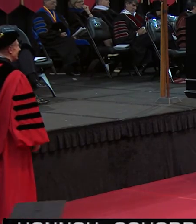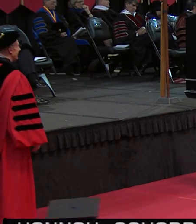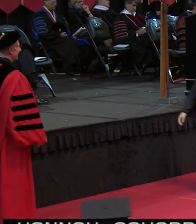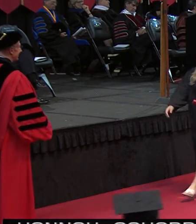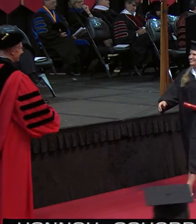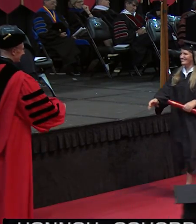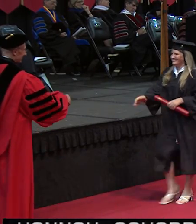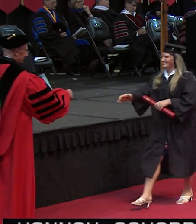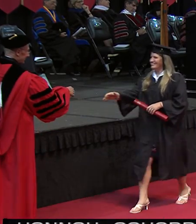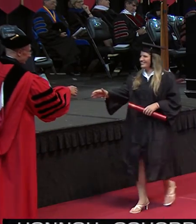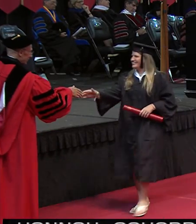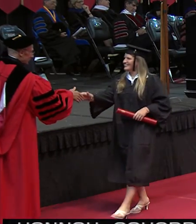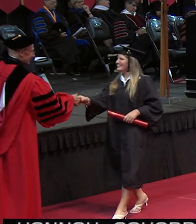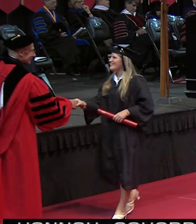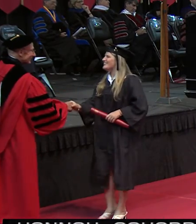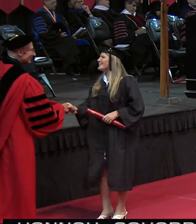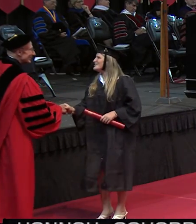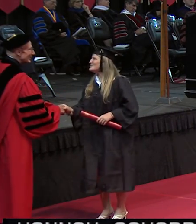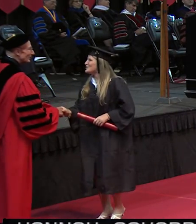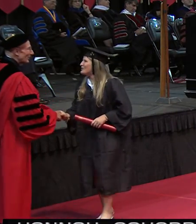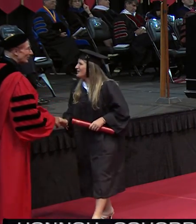Shanquail B. Bradford.